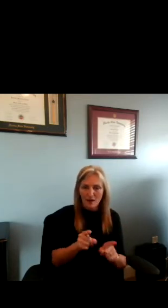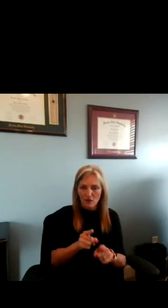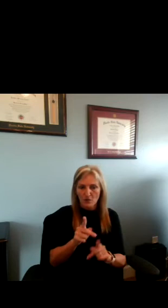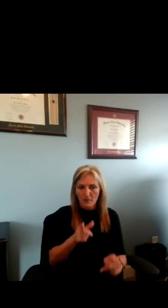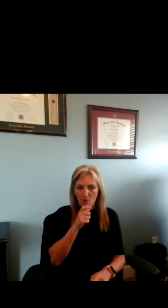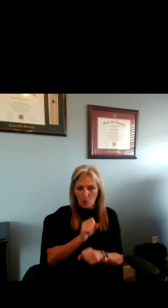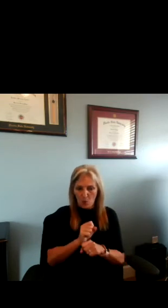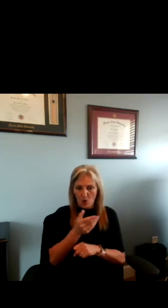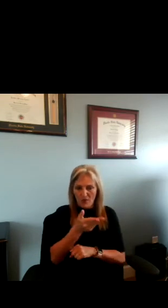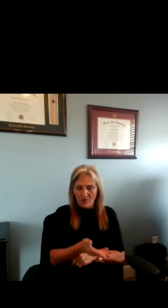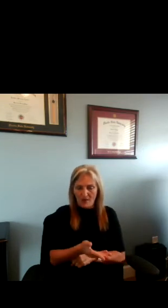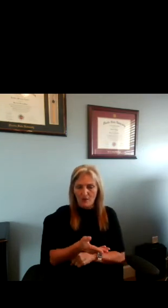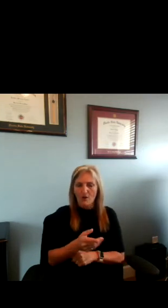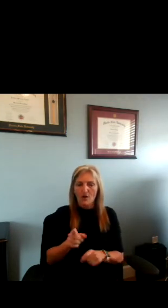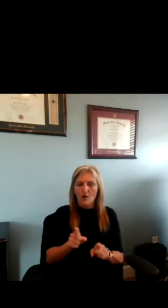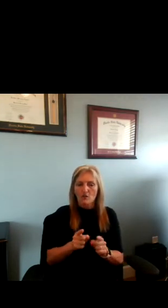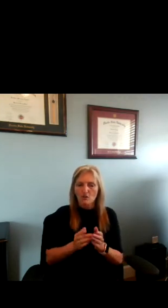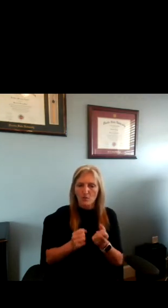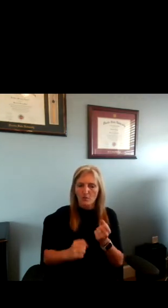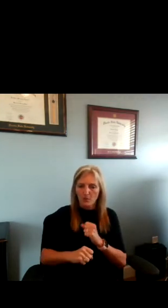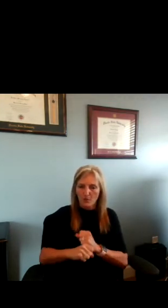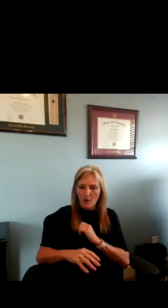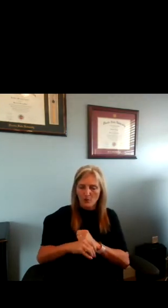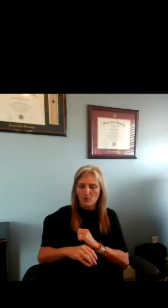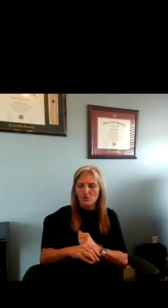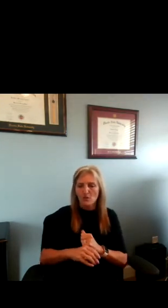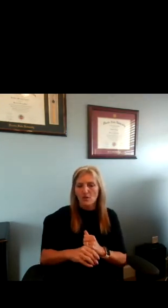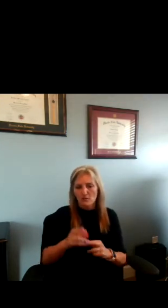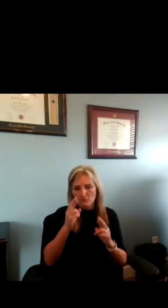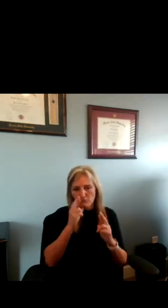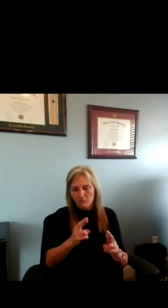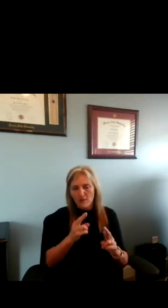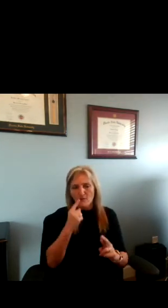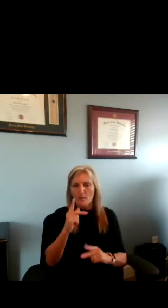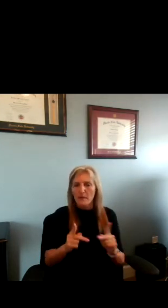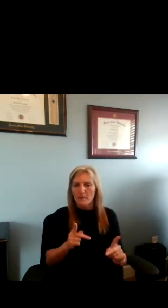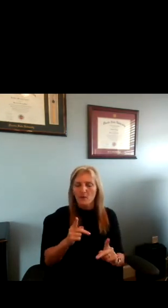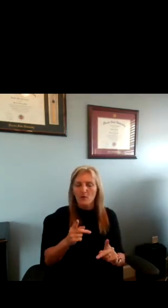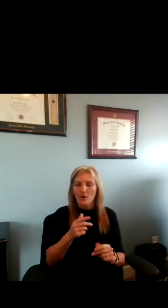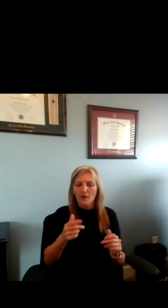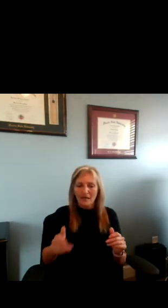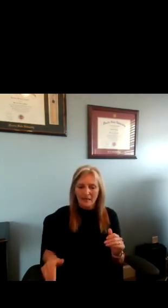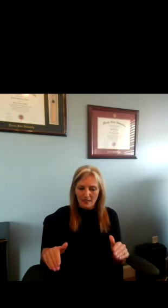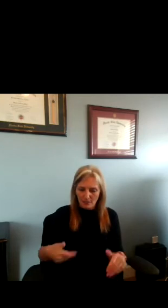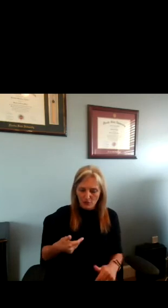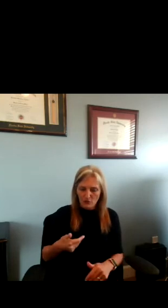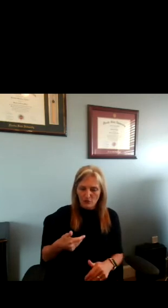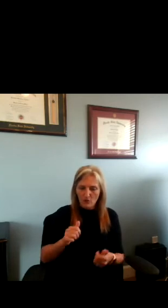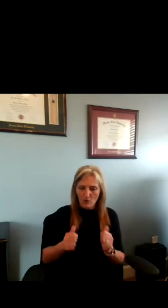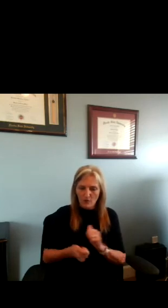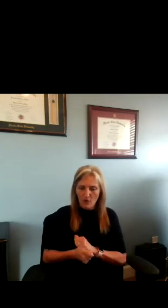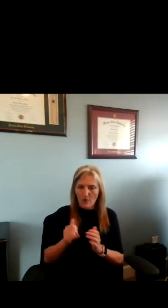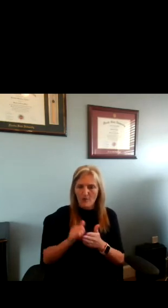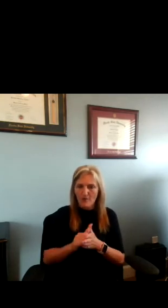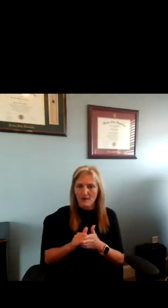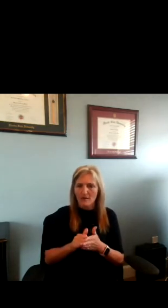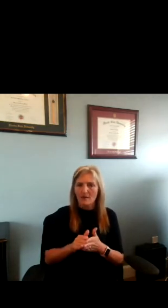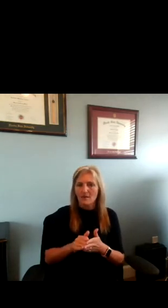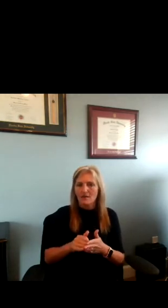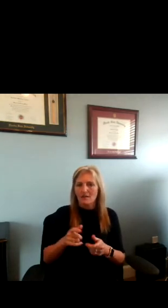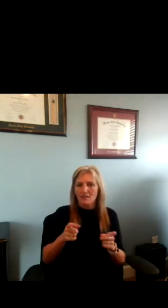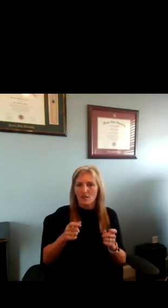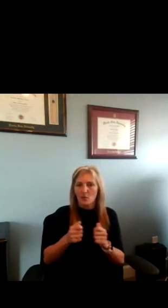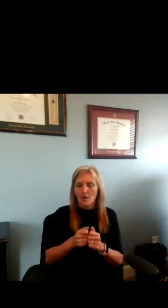also promotes dignity and well-being for incarcerated people by introducing reforms that reduce the harms caused by carceral